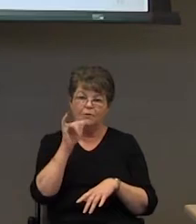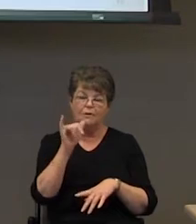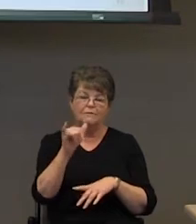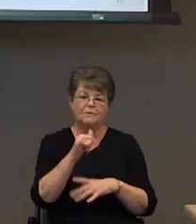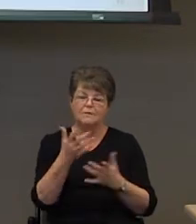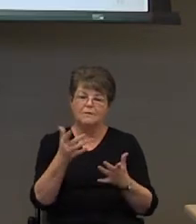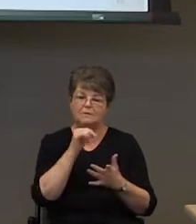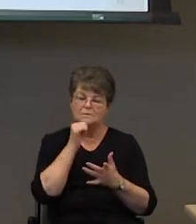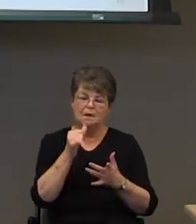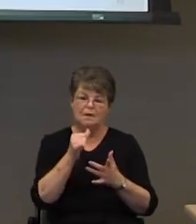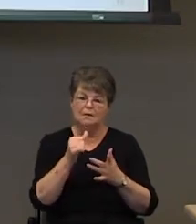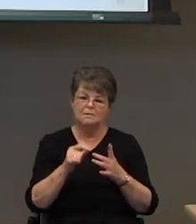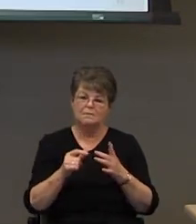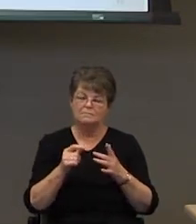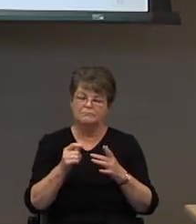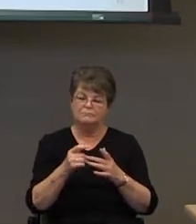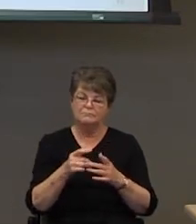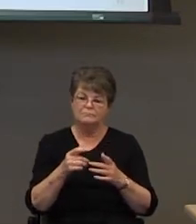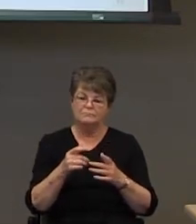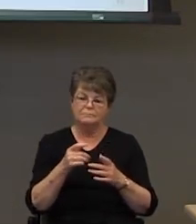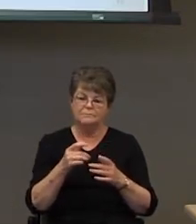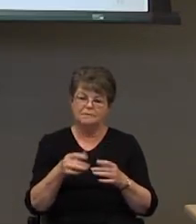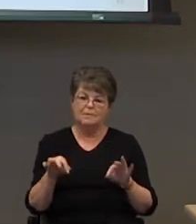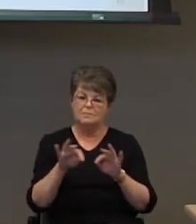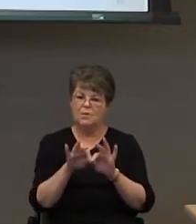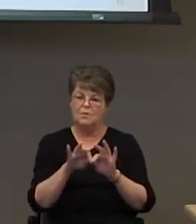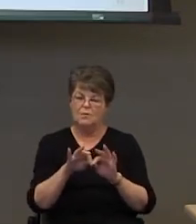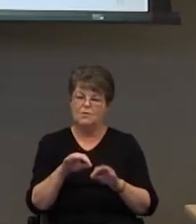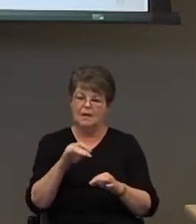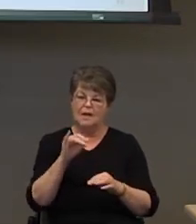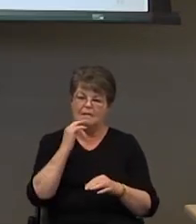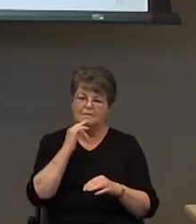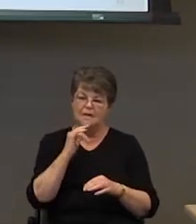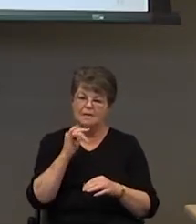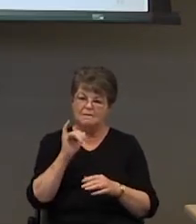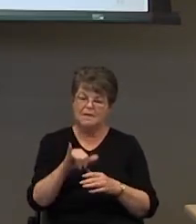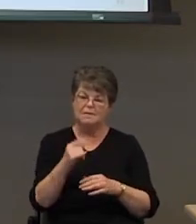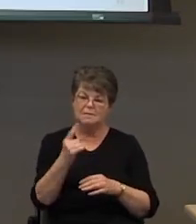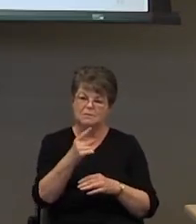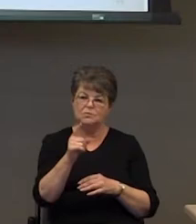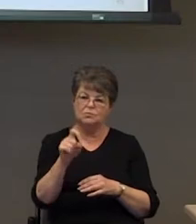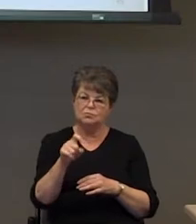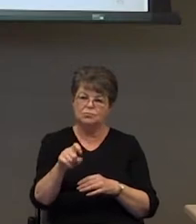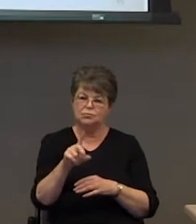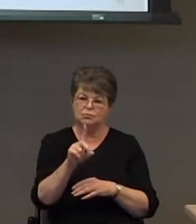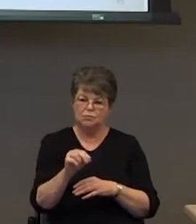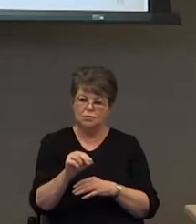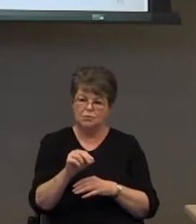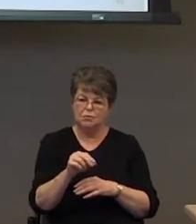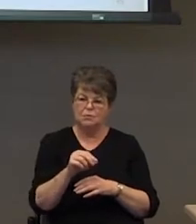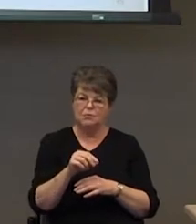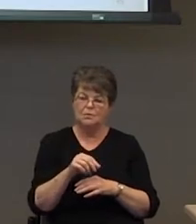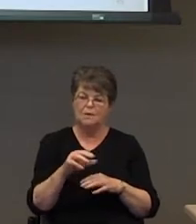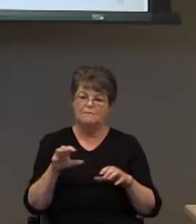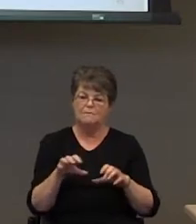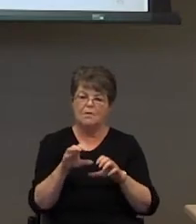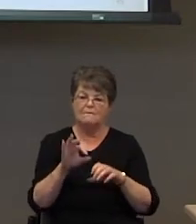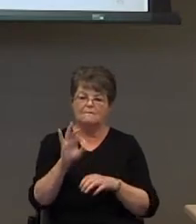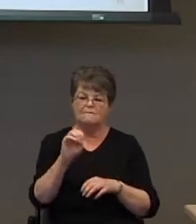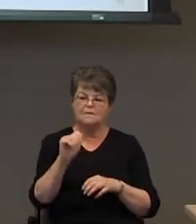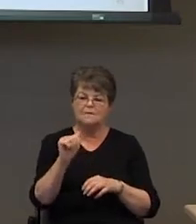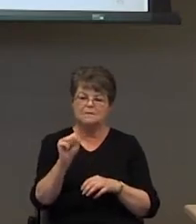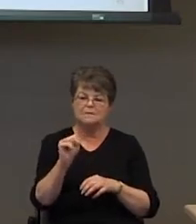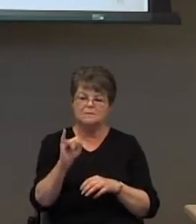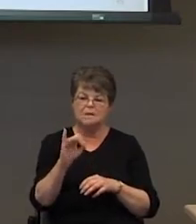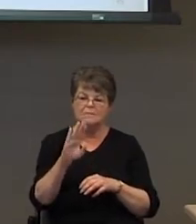the investing partners that need to be at the table and come up with a strategy, and I think that's something that you should do. Perform a feasibility analysis